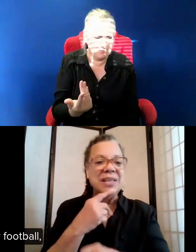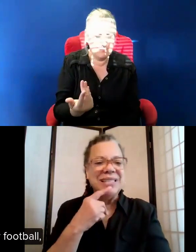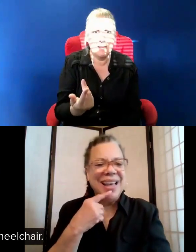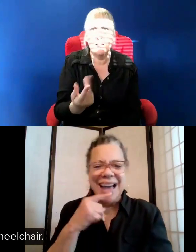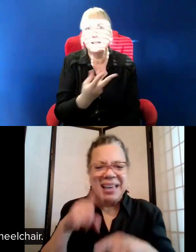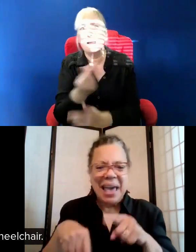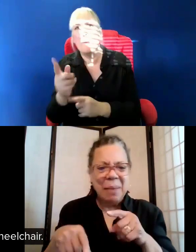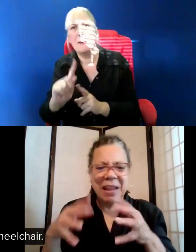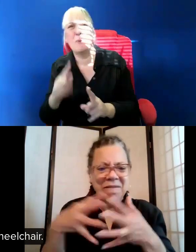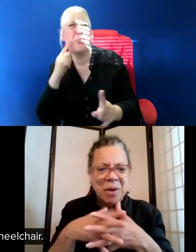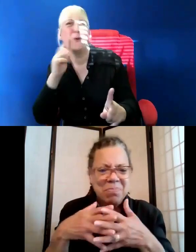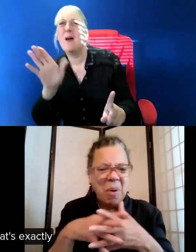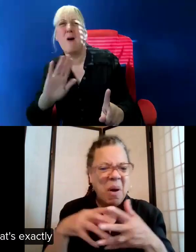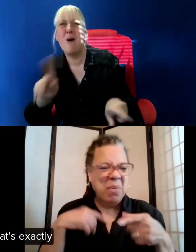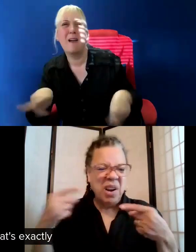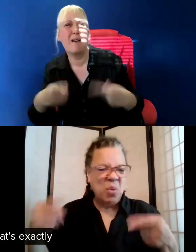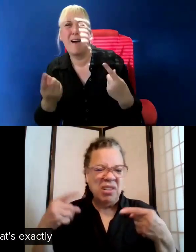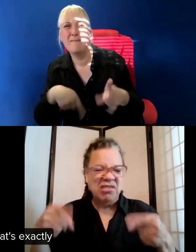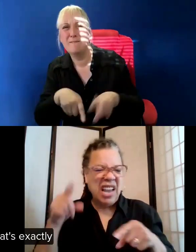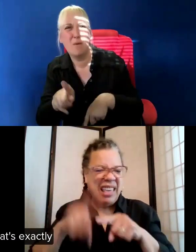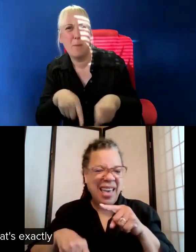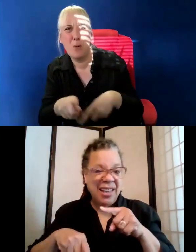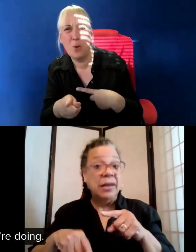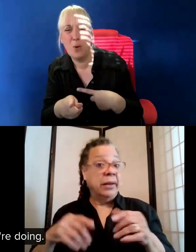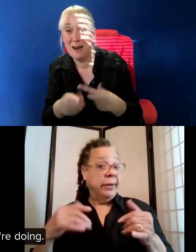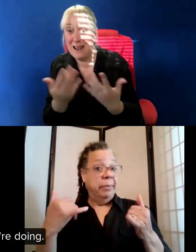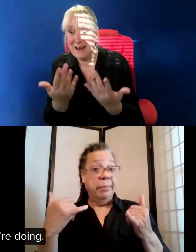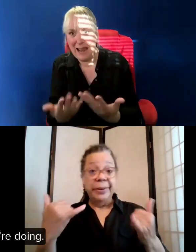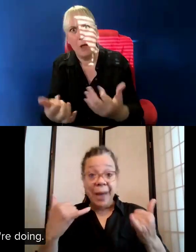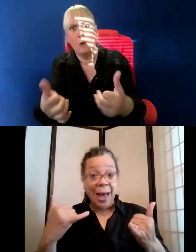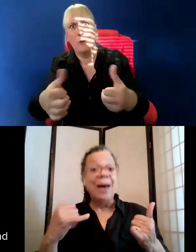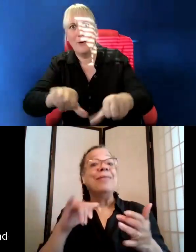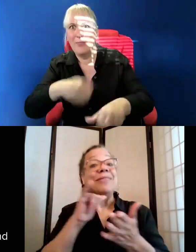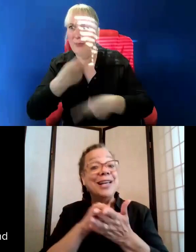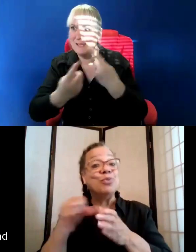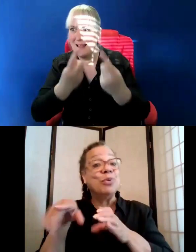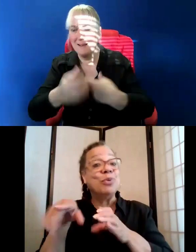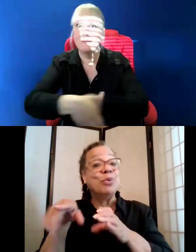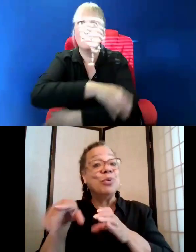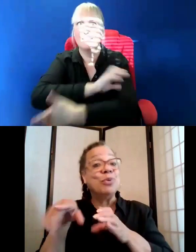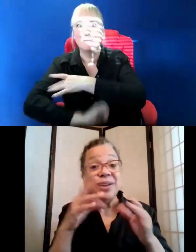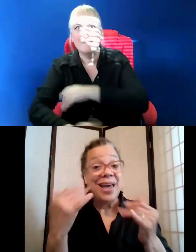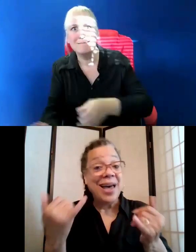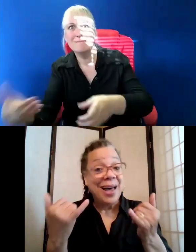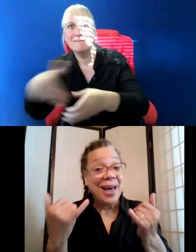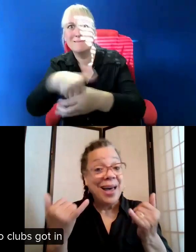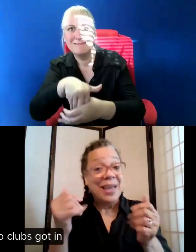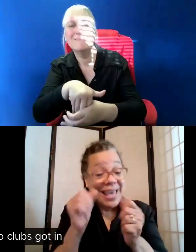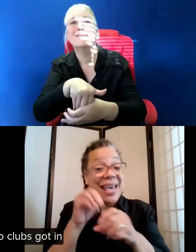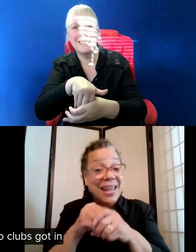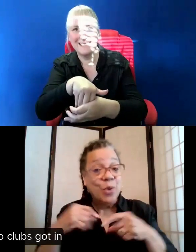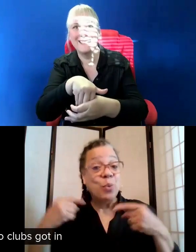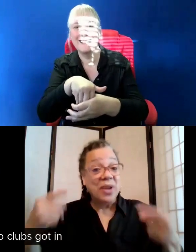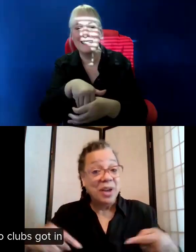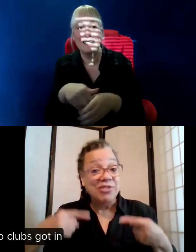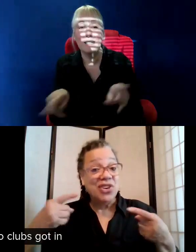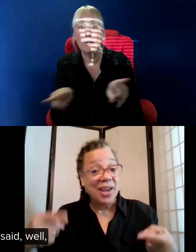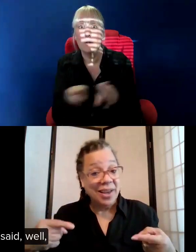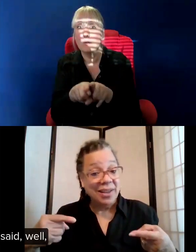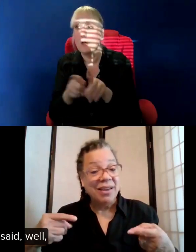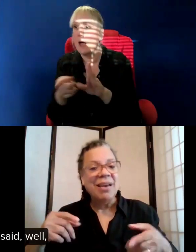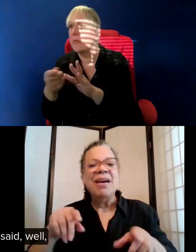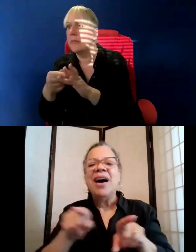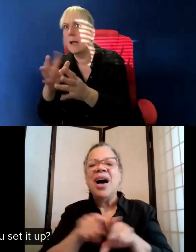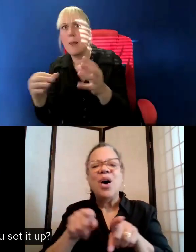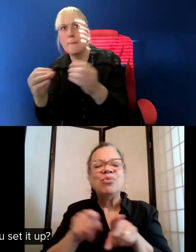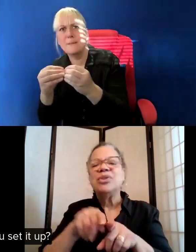play football, I'm in a wheelchair. And now that's exactly what they're doing. And there was also clubs got in